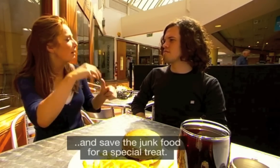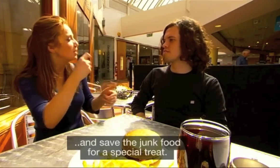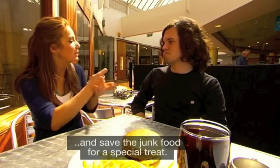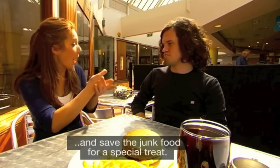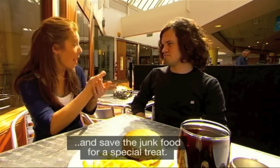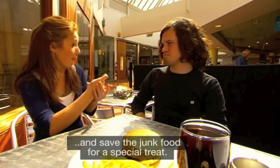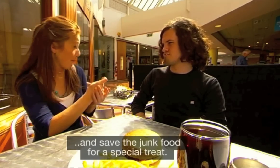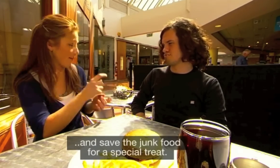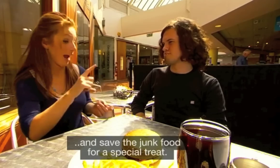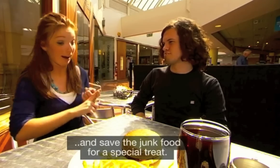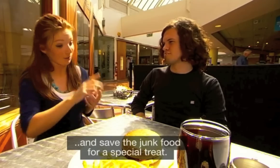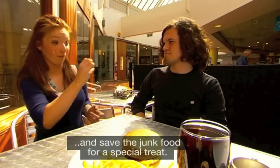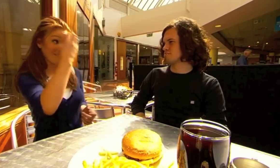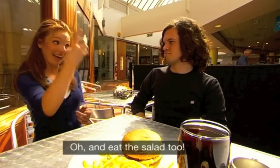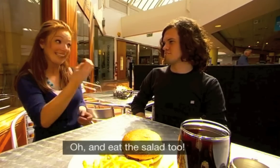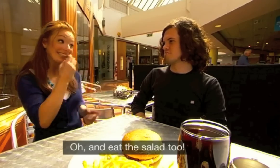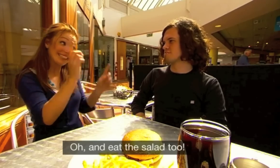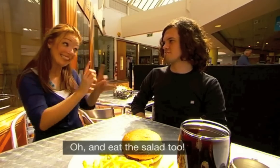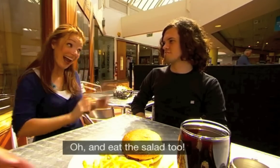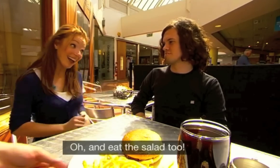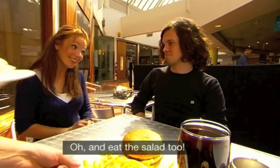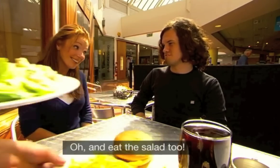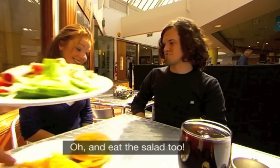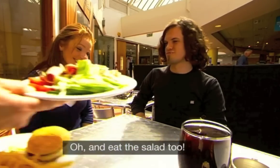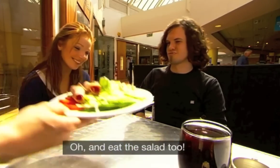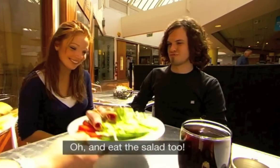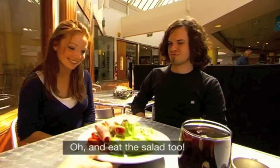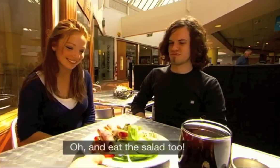treat. Oh, and eat the salad too.